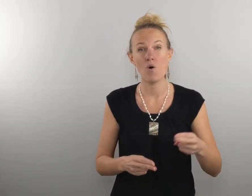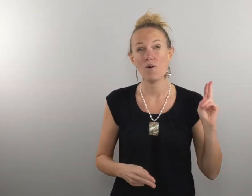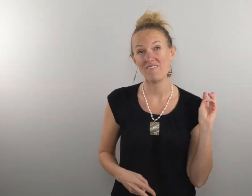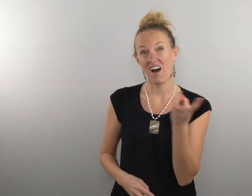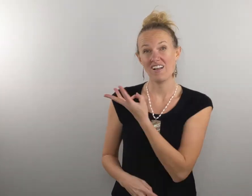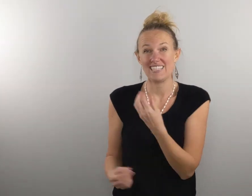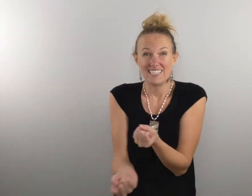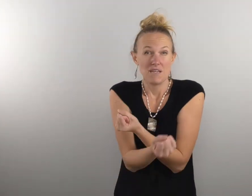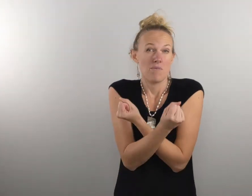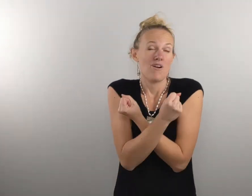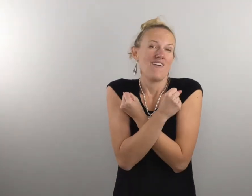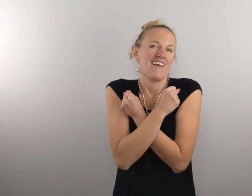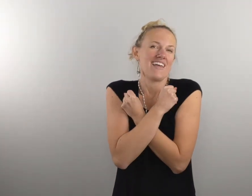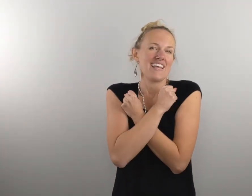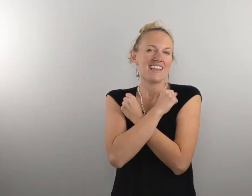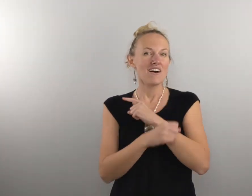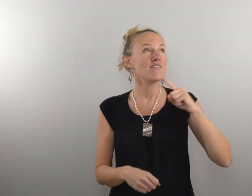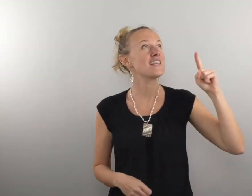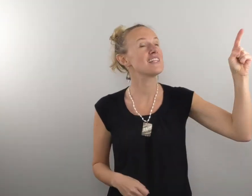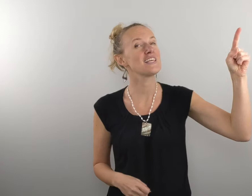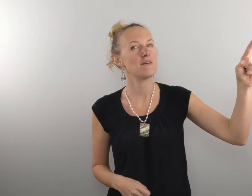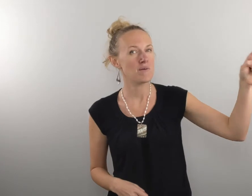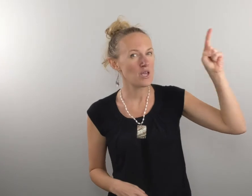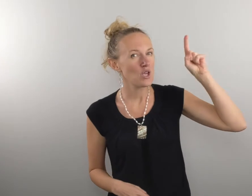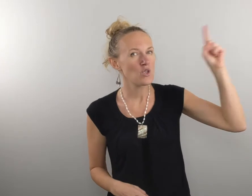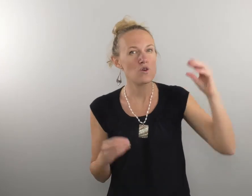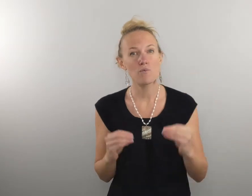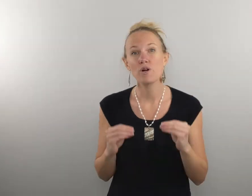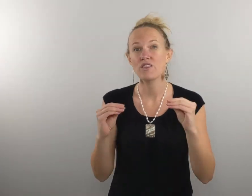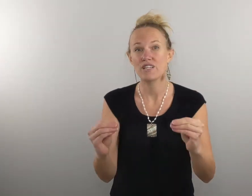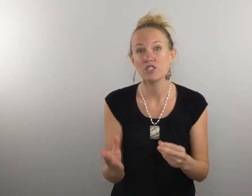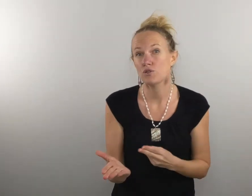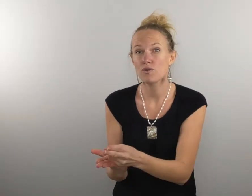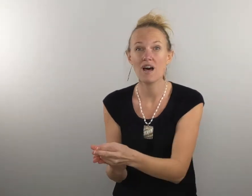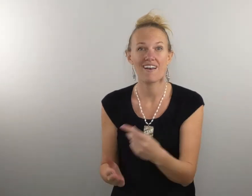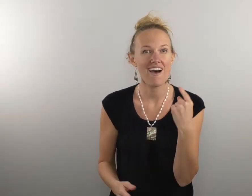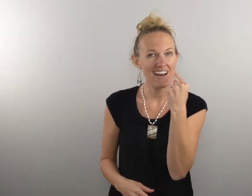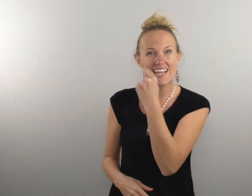We've fallen deeper in love with You. You burned the truth on our